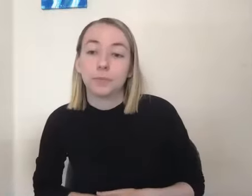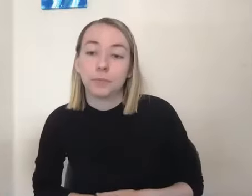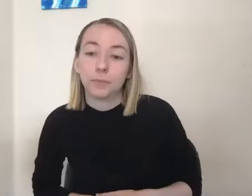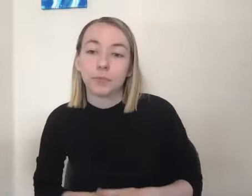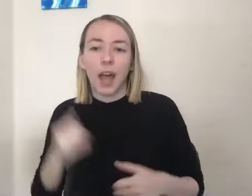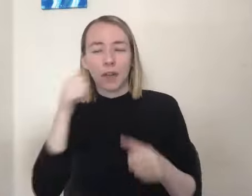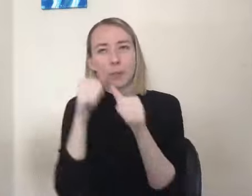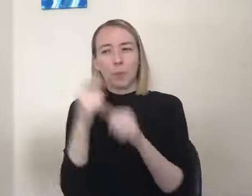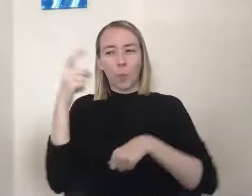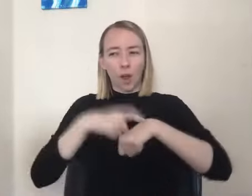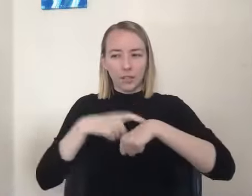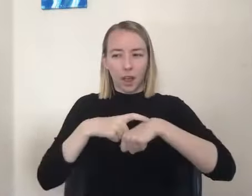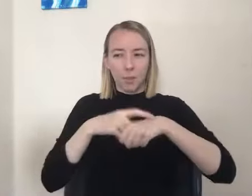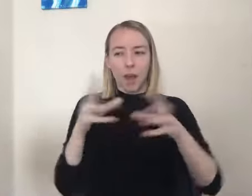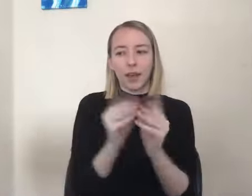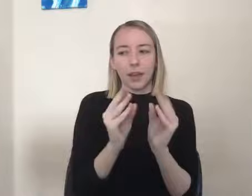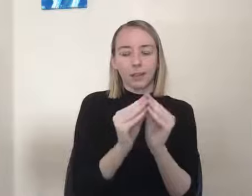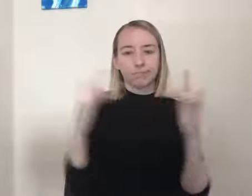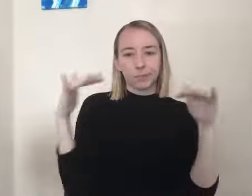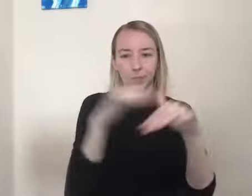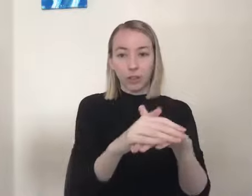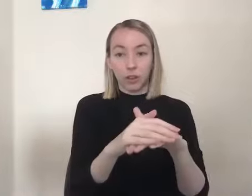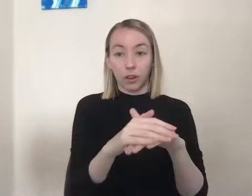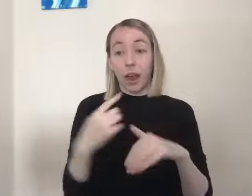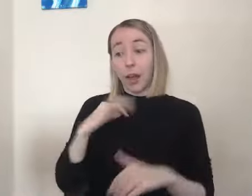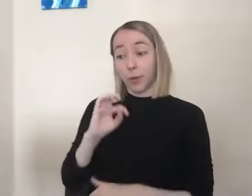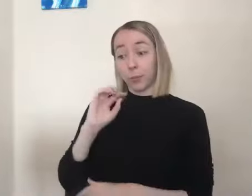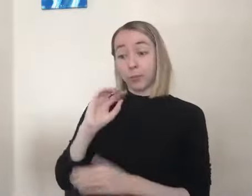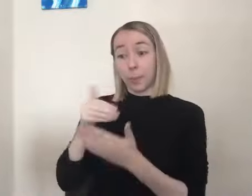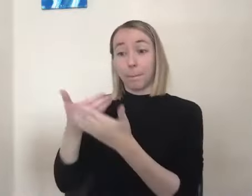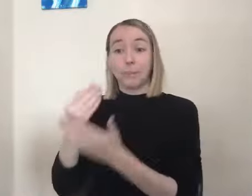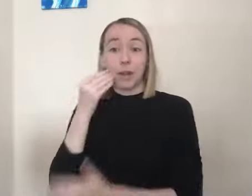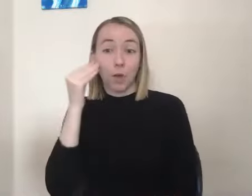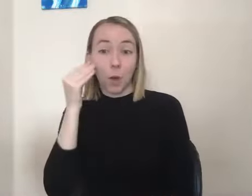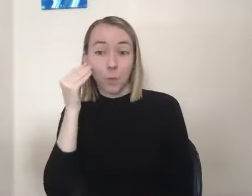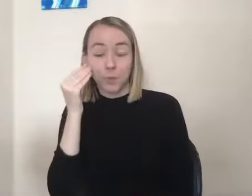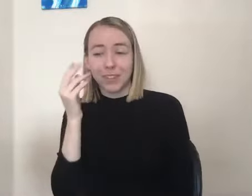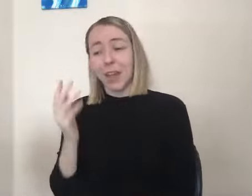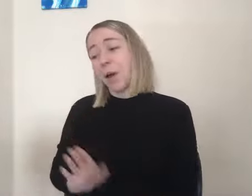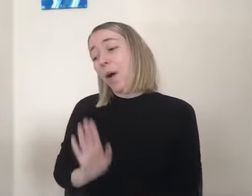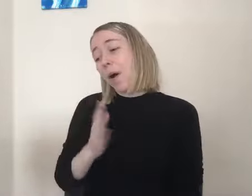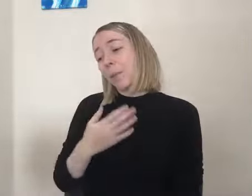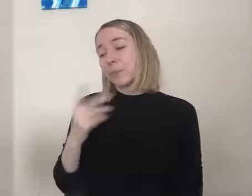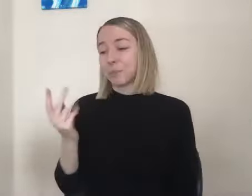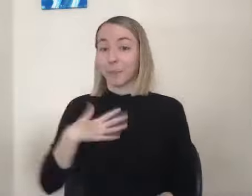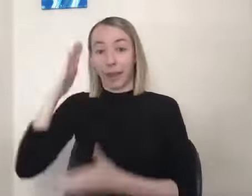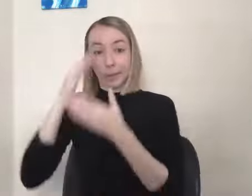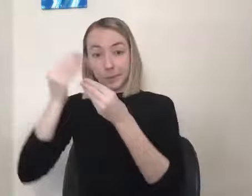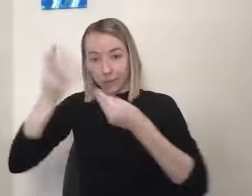me. And I took all this because I wanted to be loved by my children, and I took this all on board. And I remember I went away to a convention, and